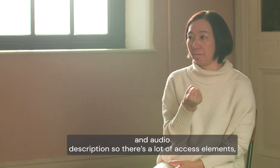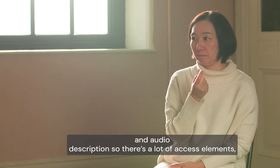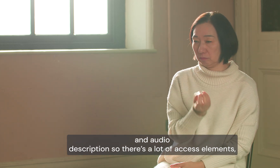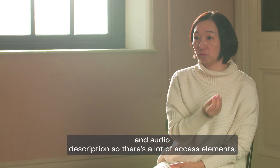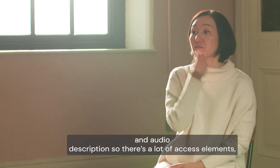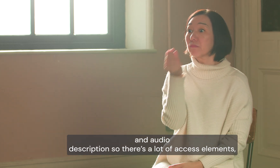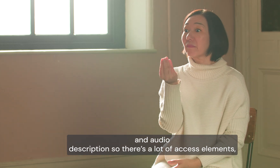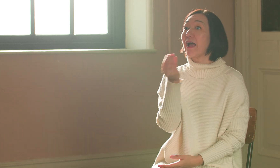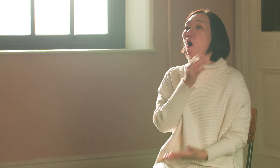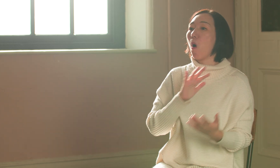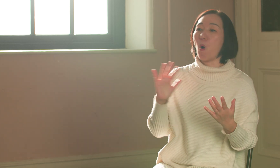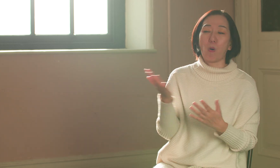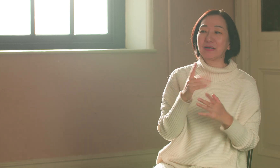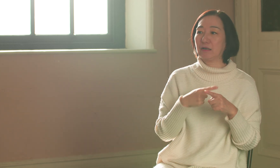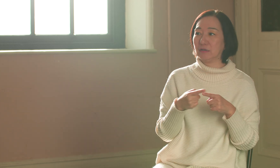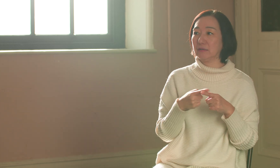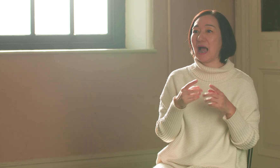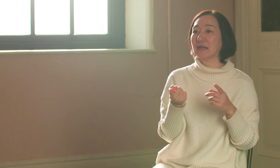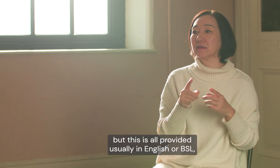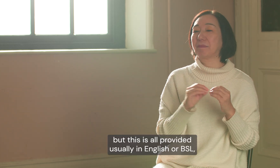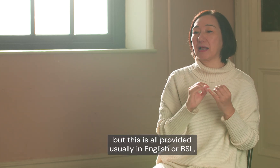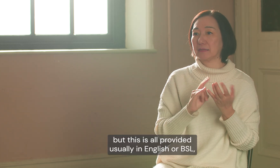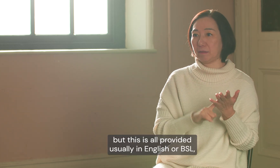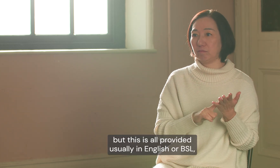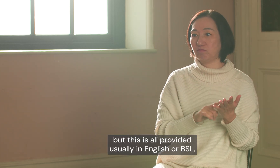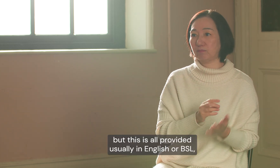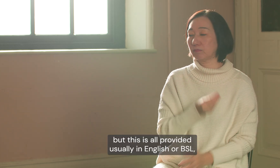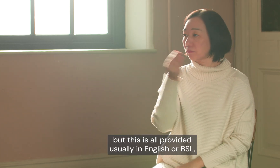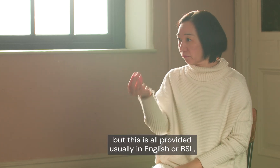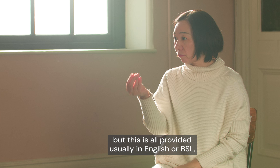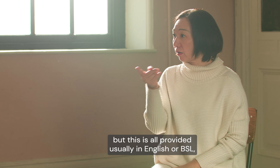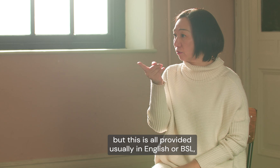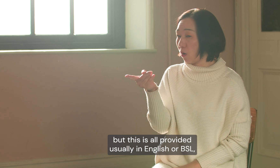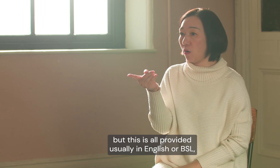access elements. But this is all provided usually in English or BSL.